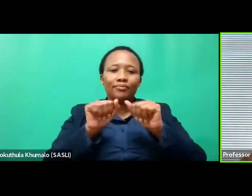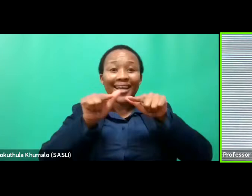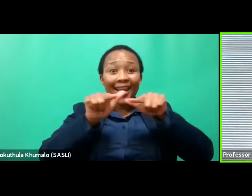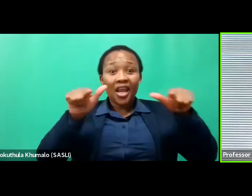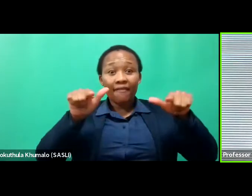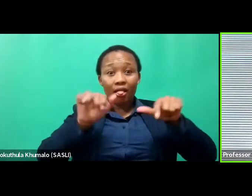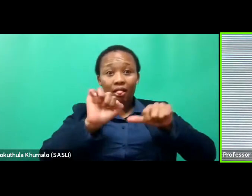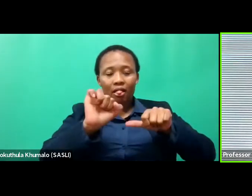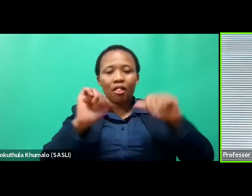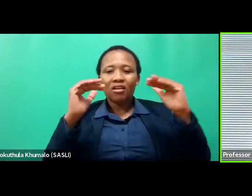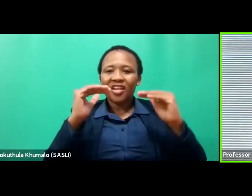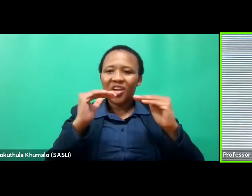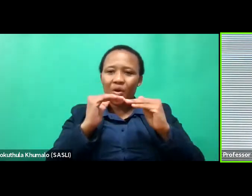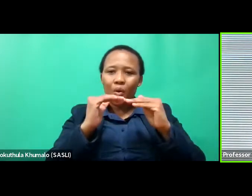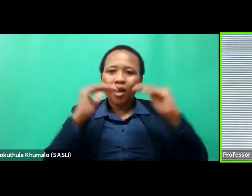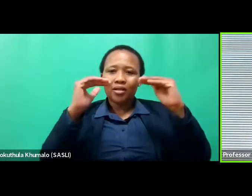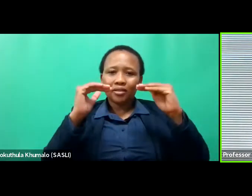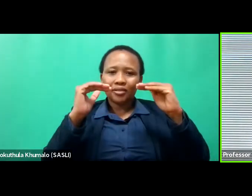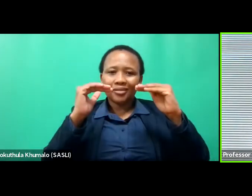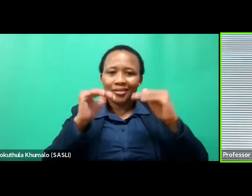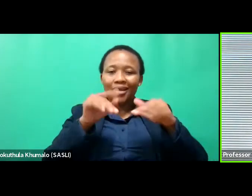as high as it is in our country.